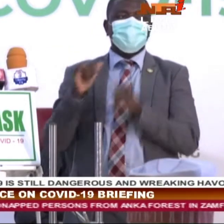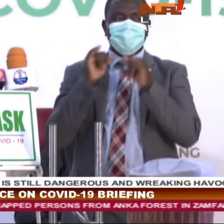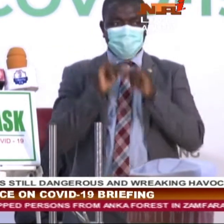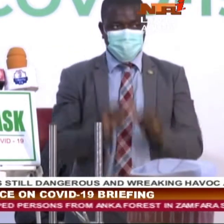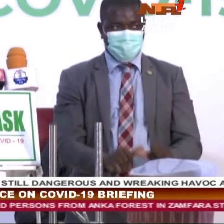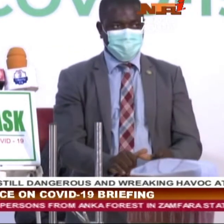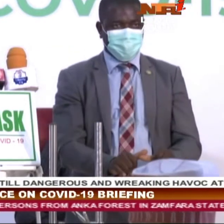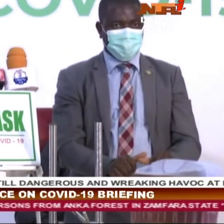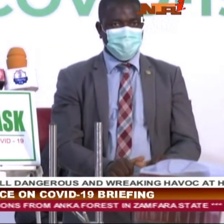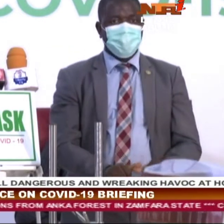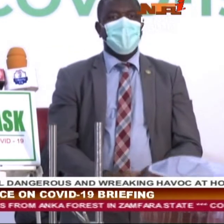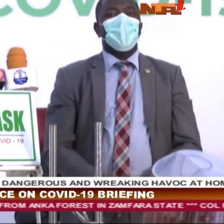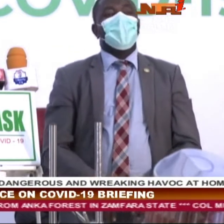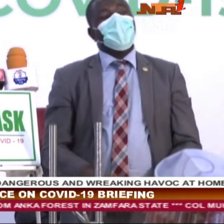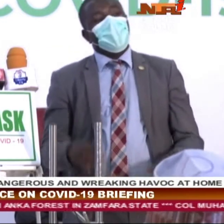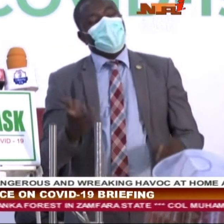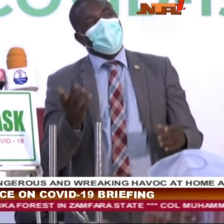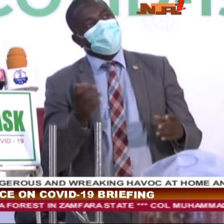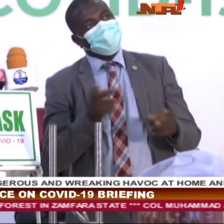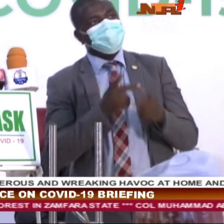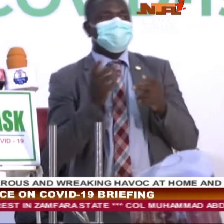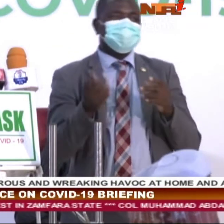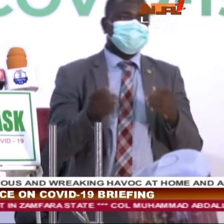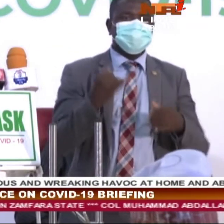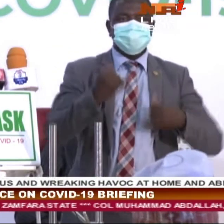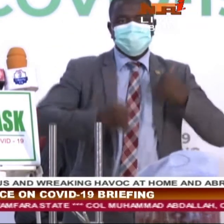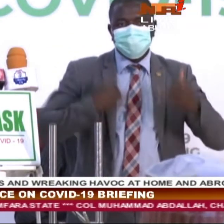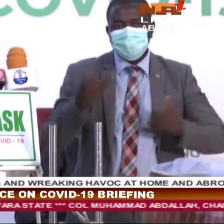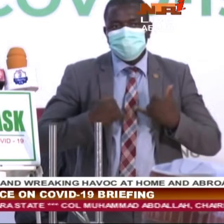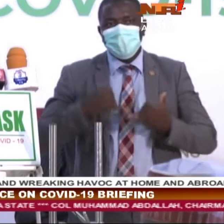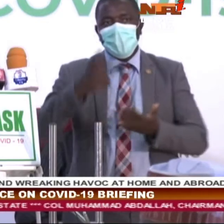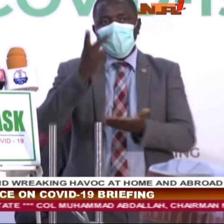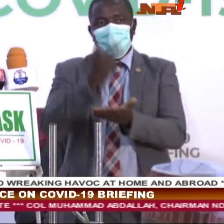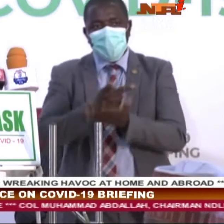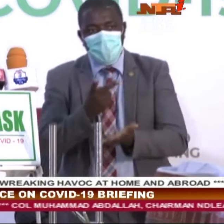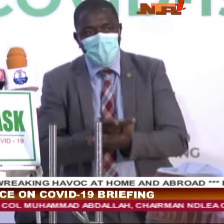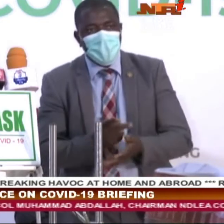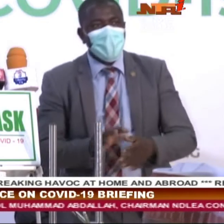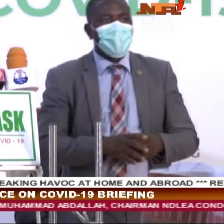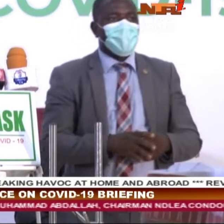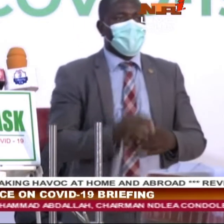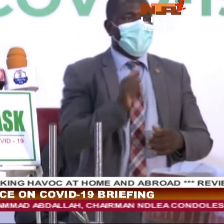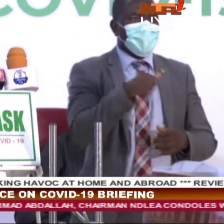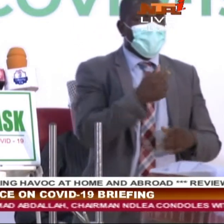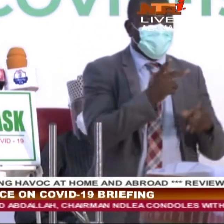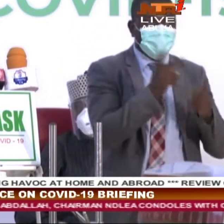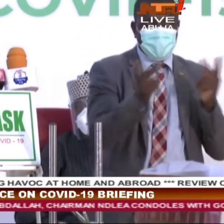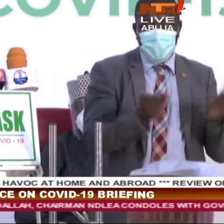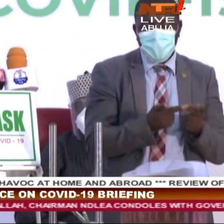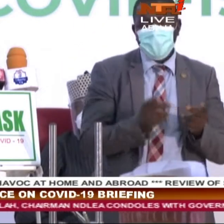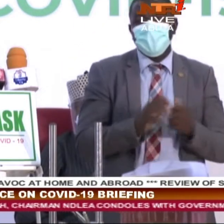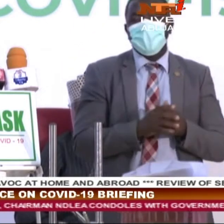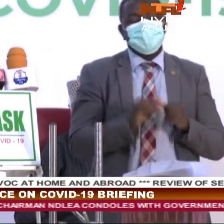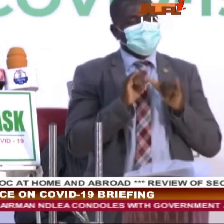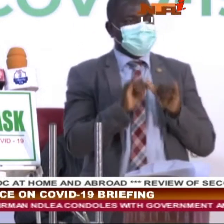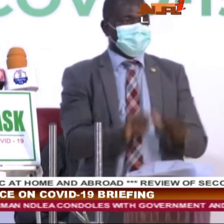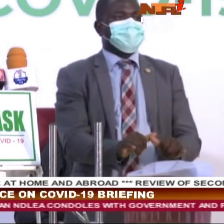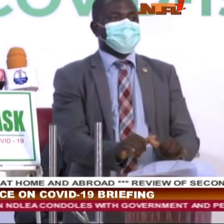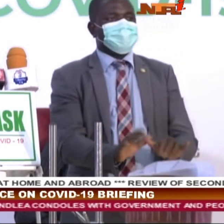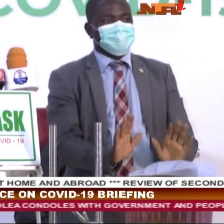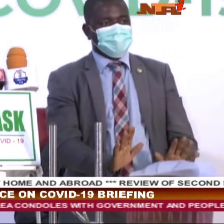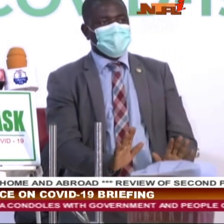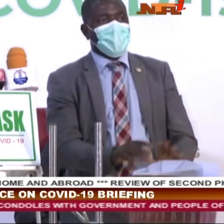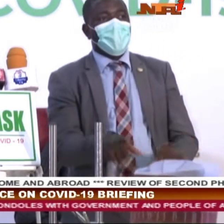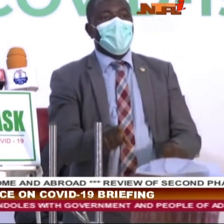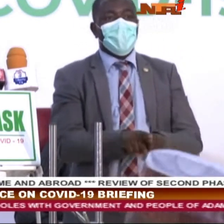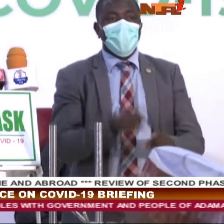recreational parks / communal sports, restriction on communal sports remains, and